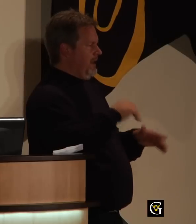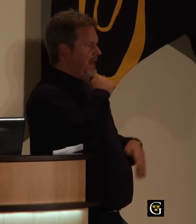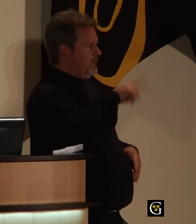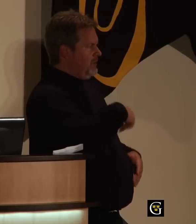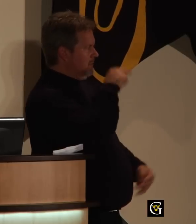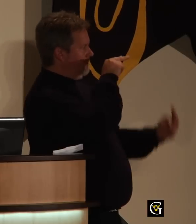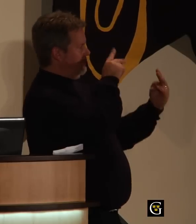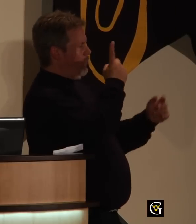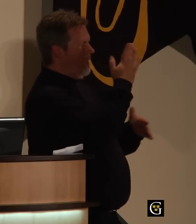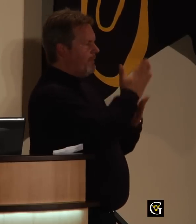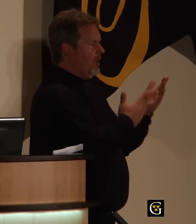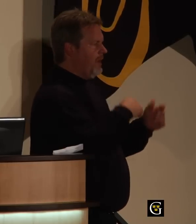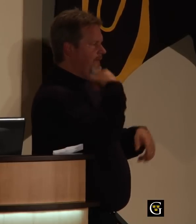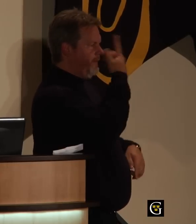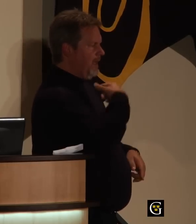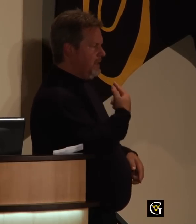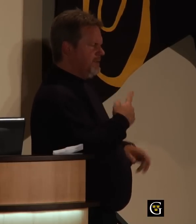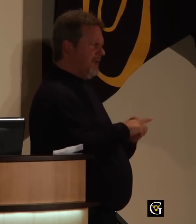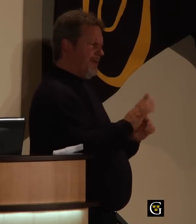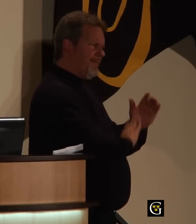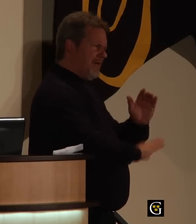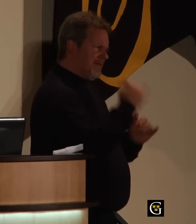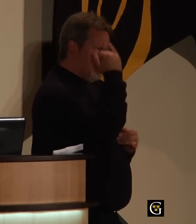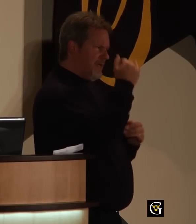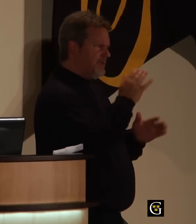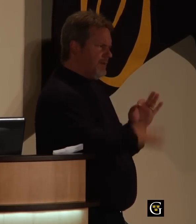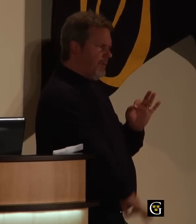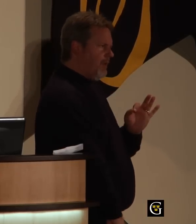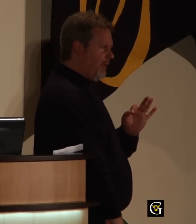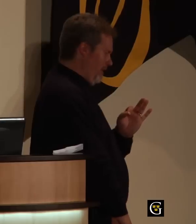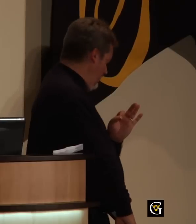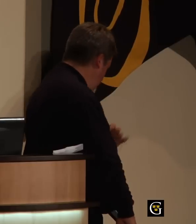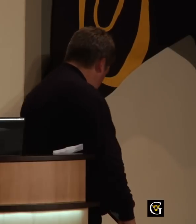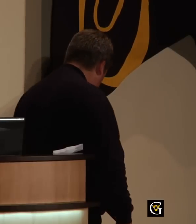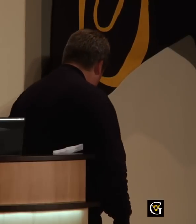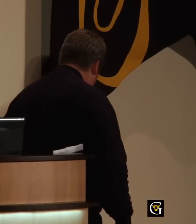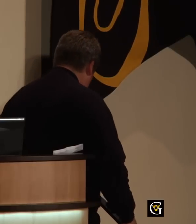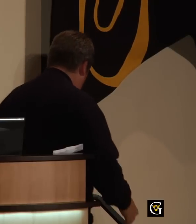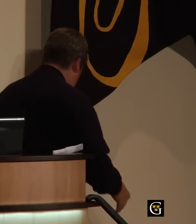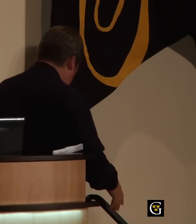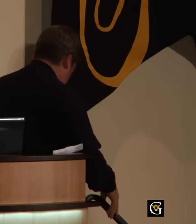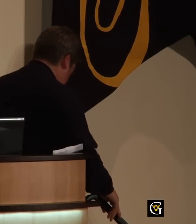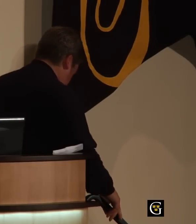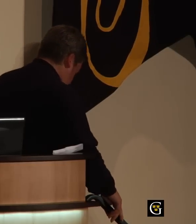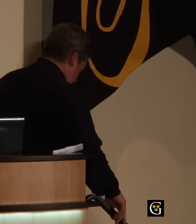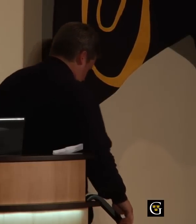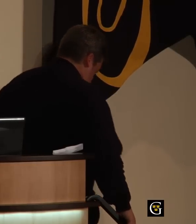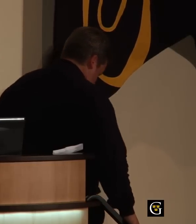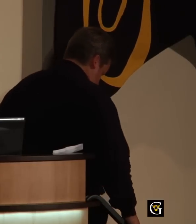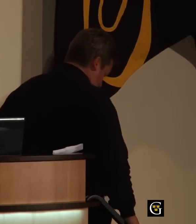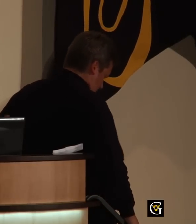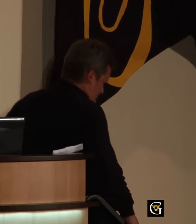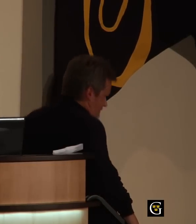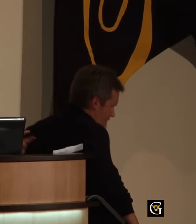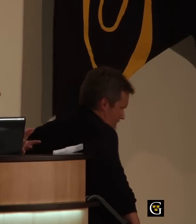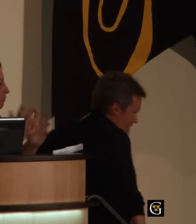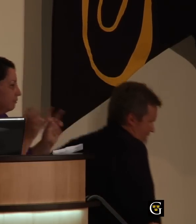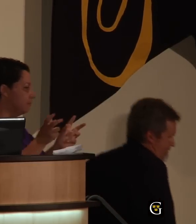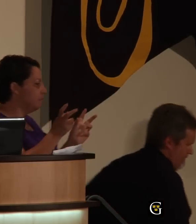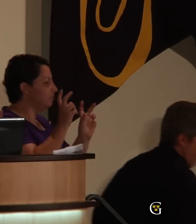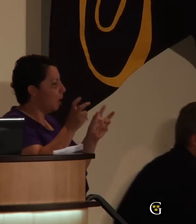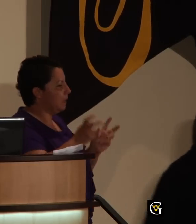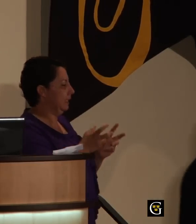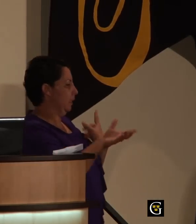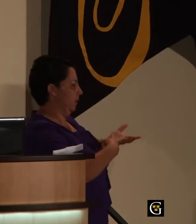It was so basic and so simple. So these are the kind of things that I talk about in the books. I contrast these